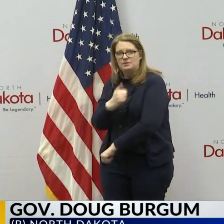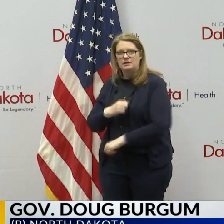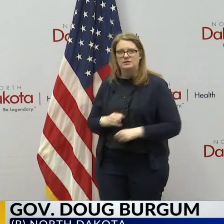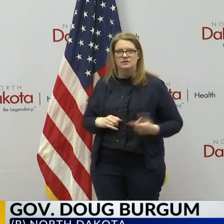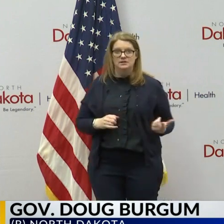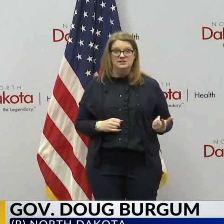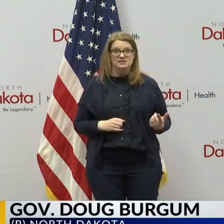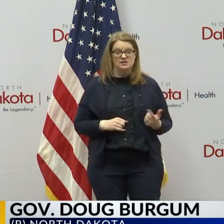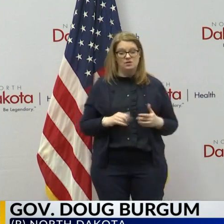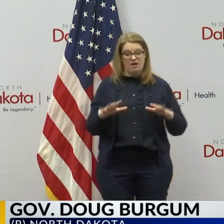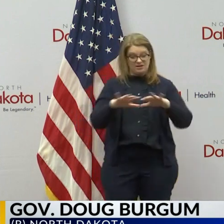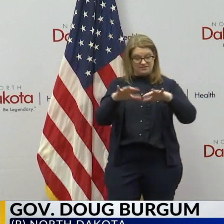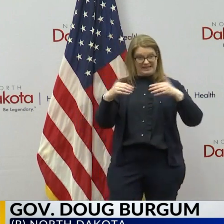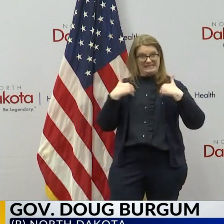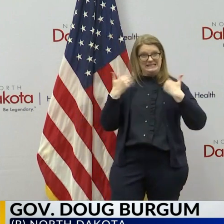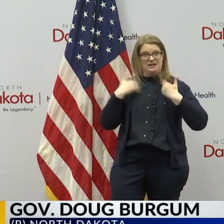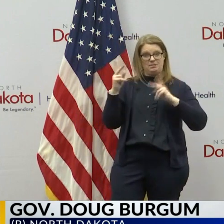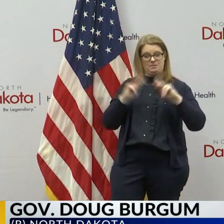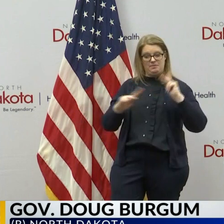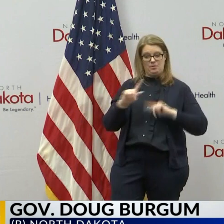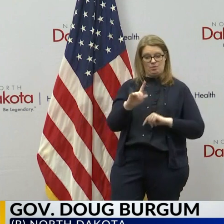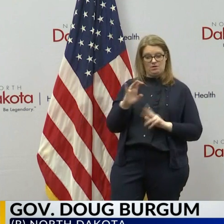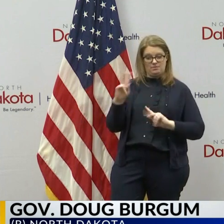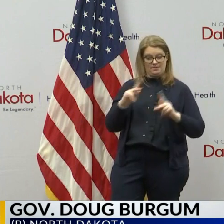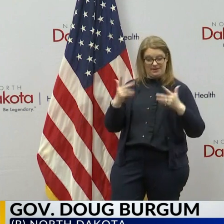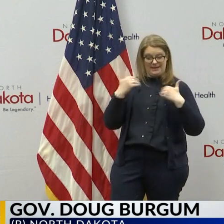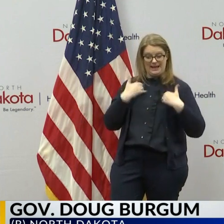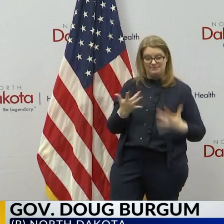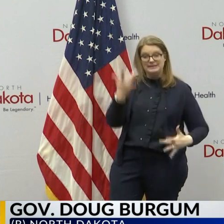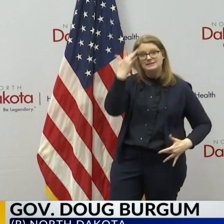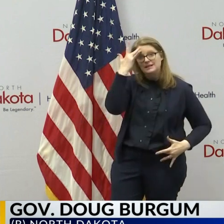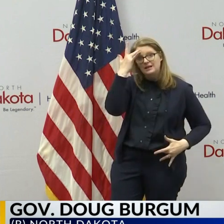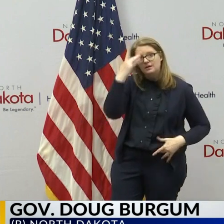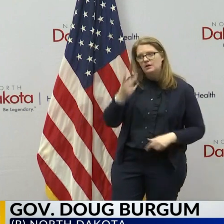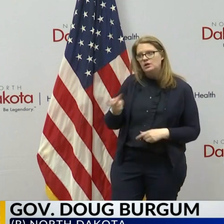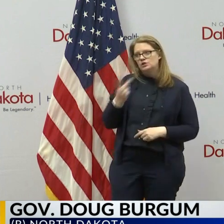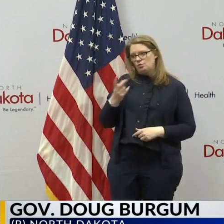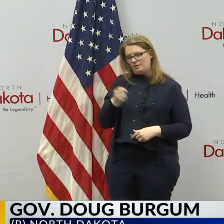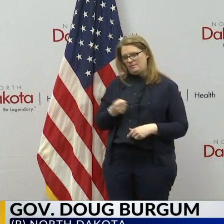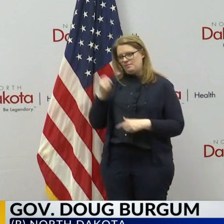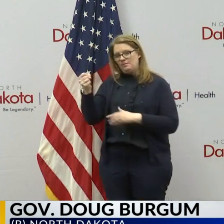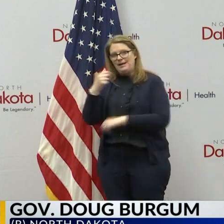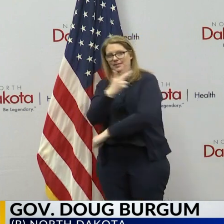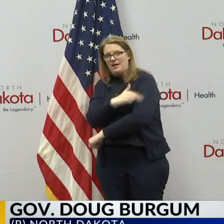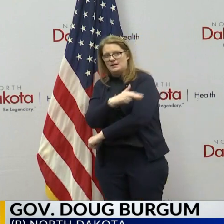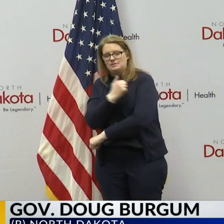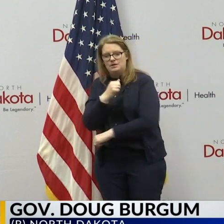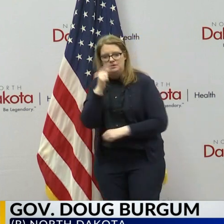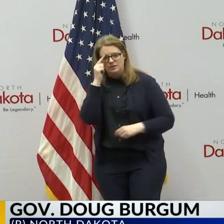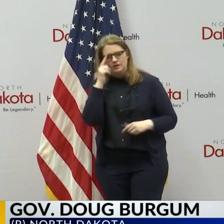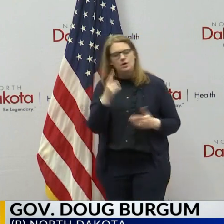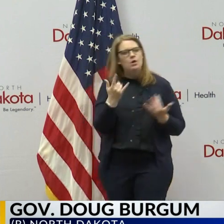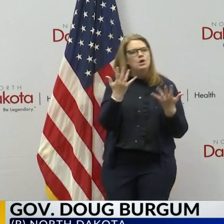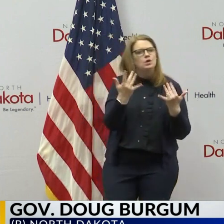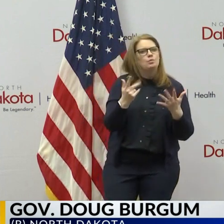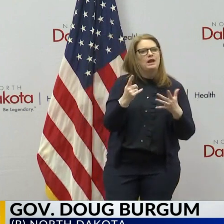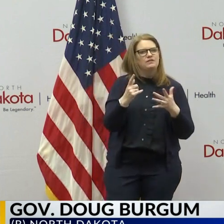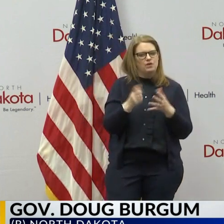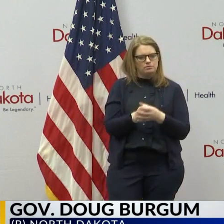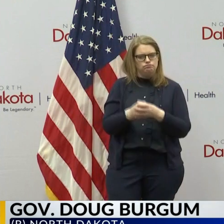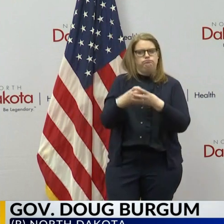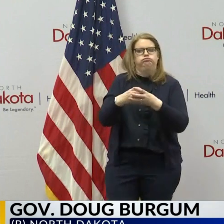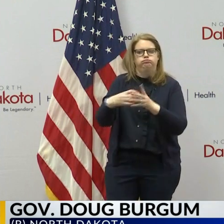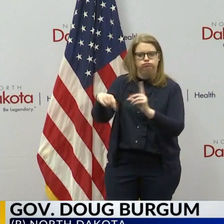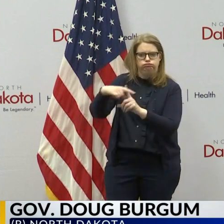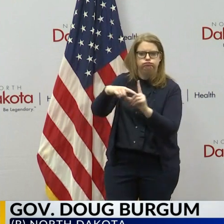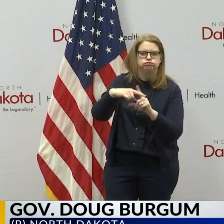been hospitalized. When we think about schools being hotspots waiting to erupt, and you think about buses, you think about gym